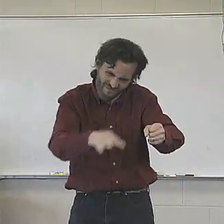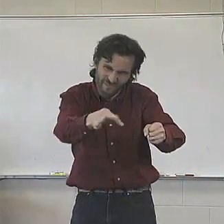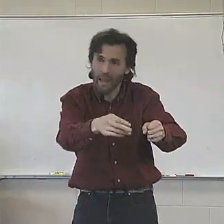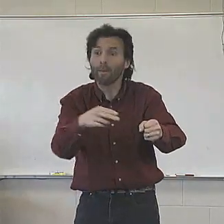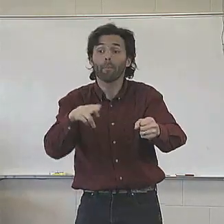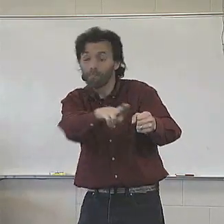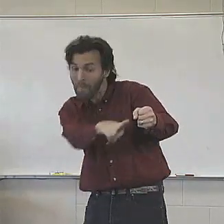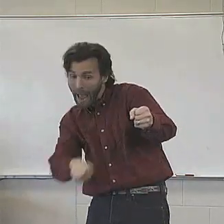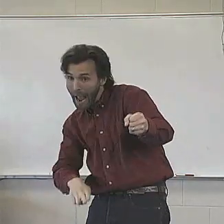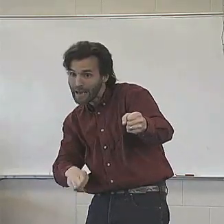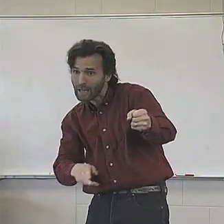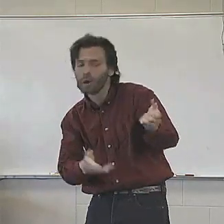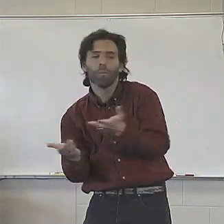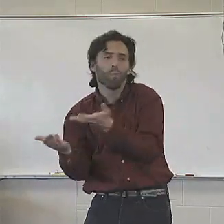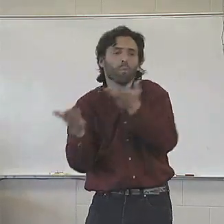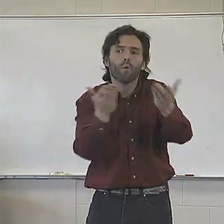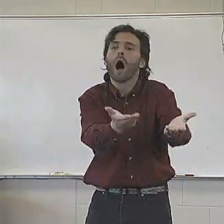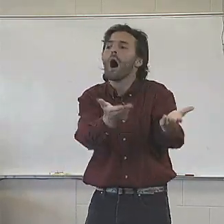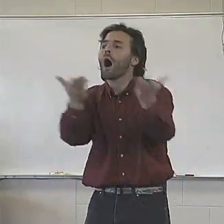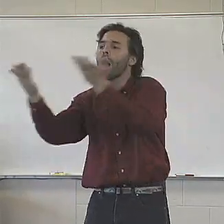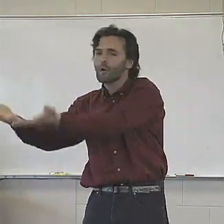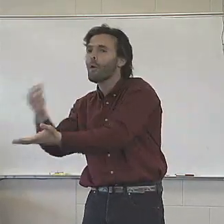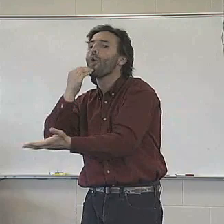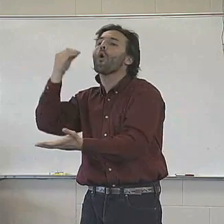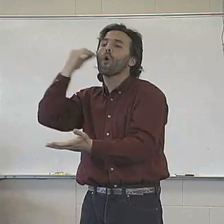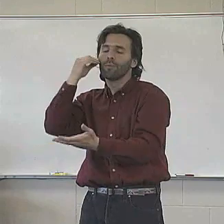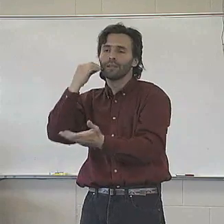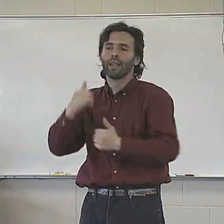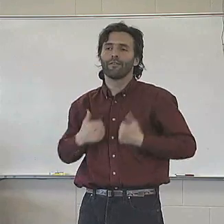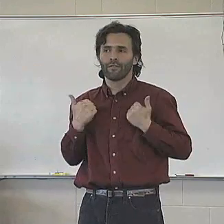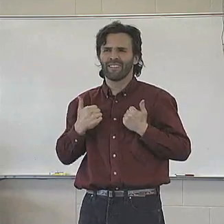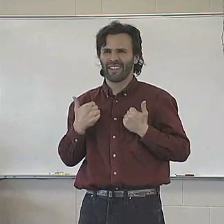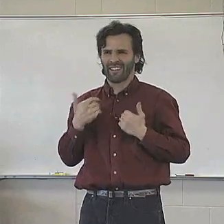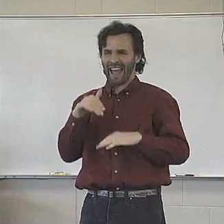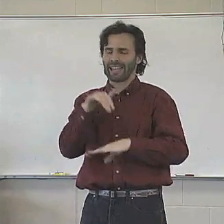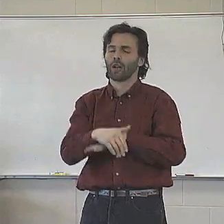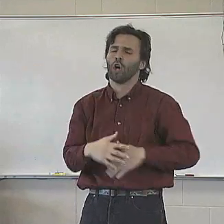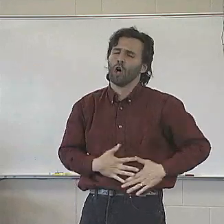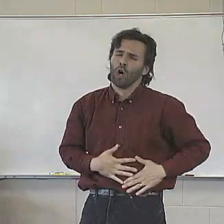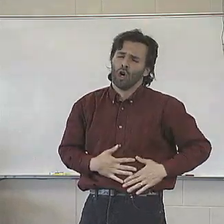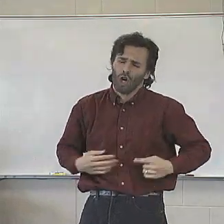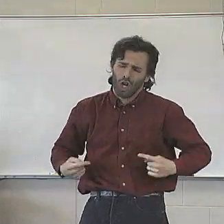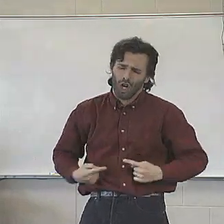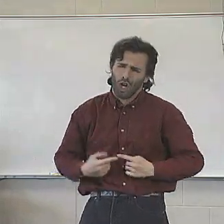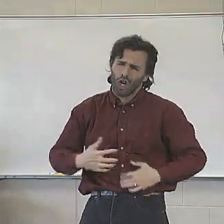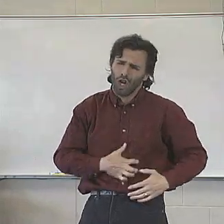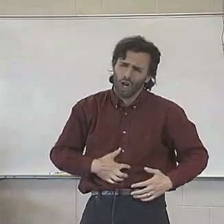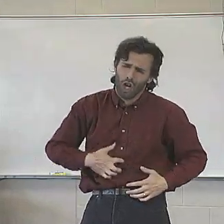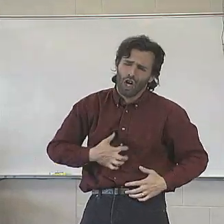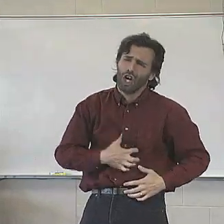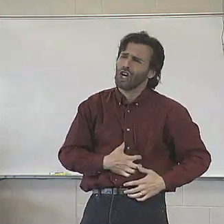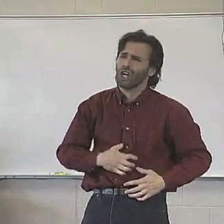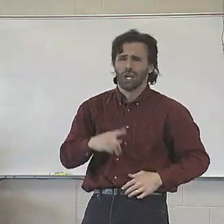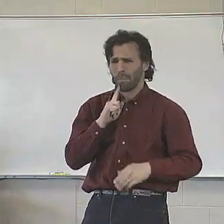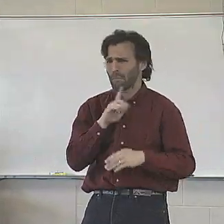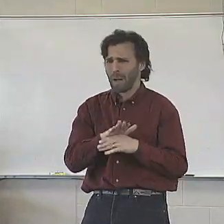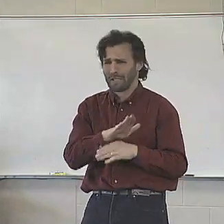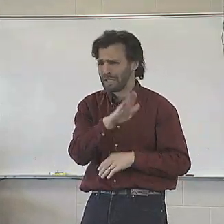and brought him home to live. And that night the cat had such a bad stomachache, he promised himself he would never eat that much